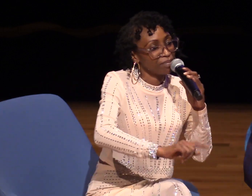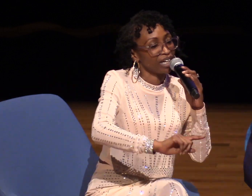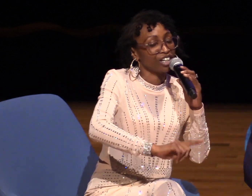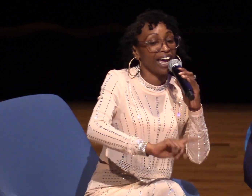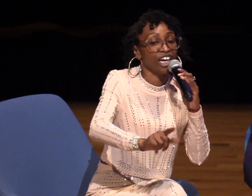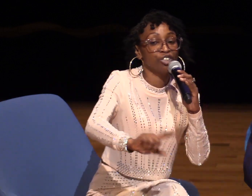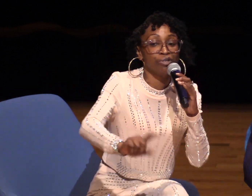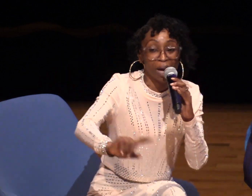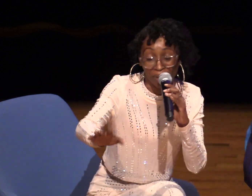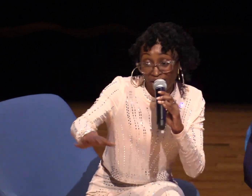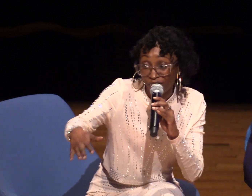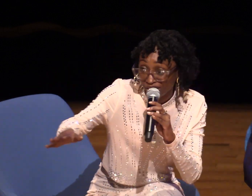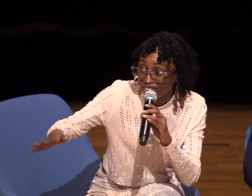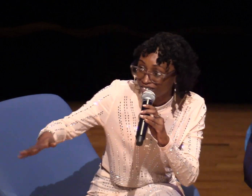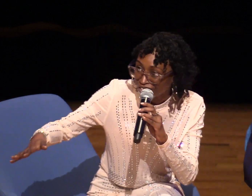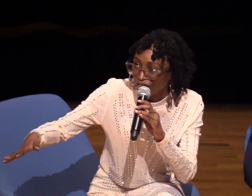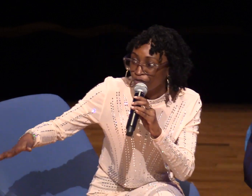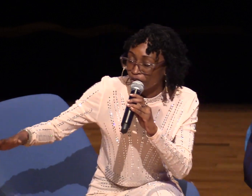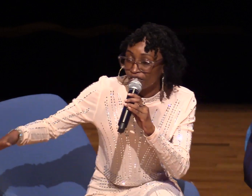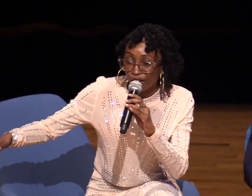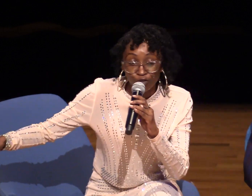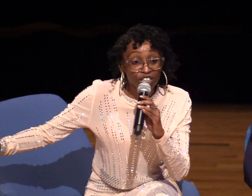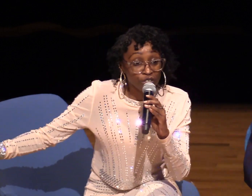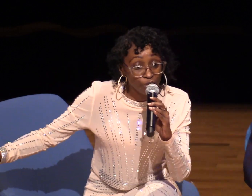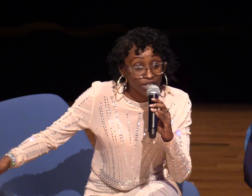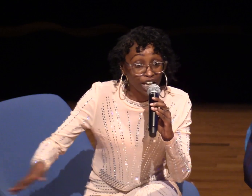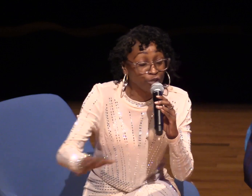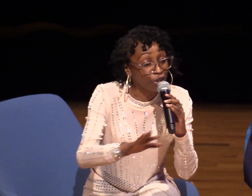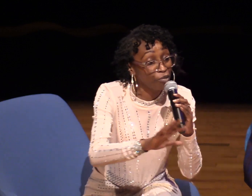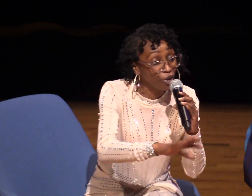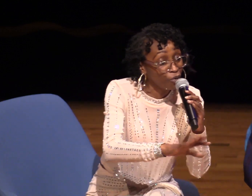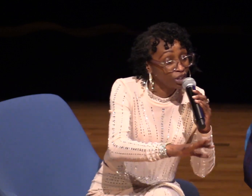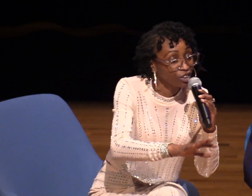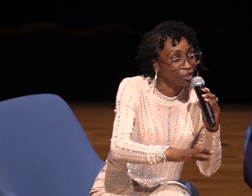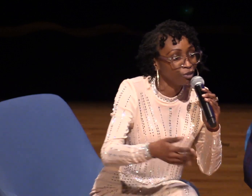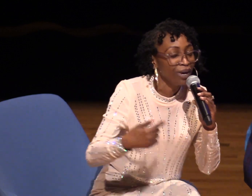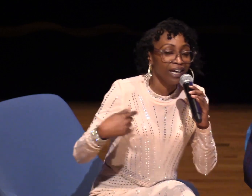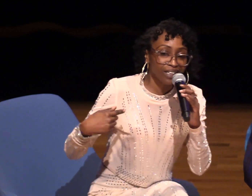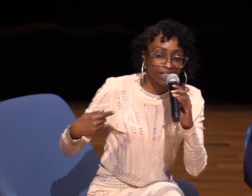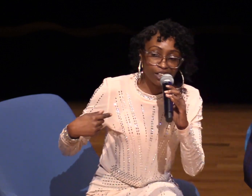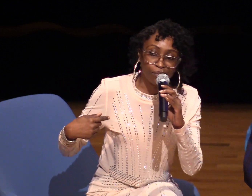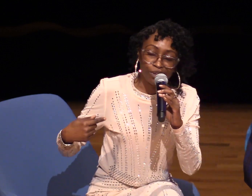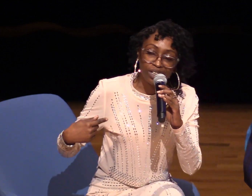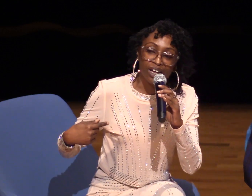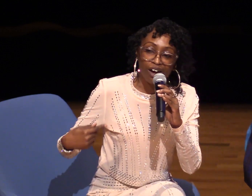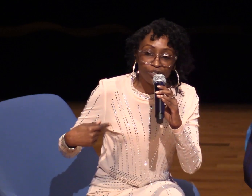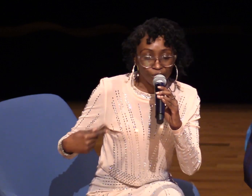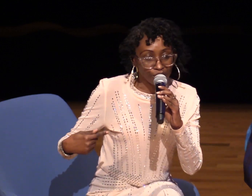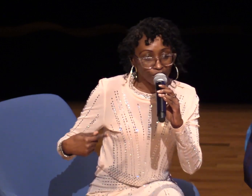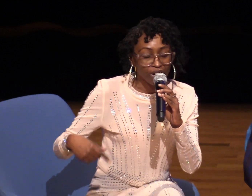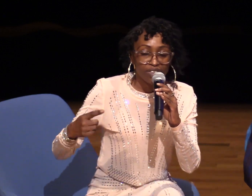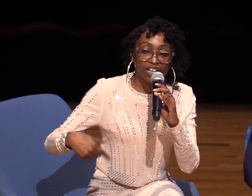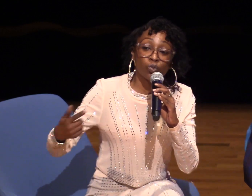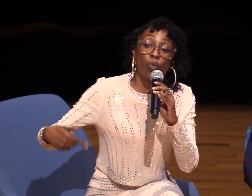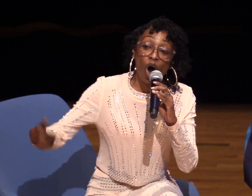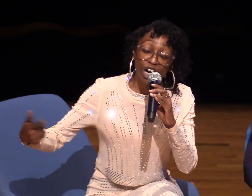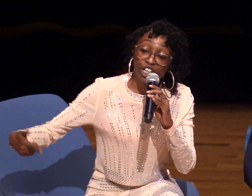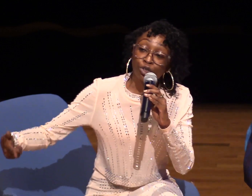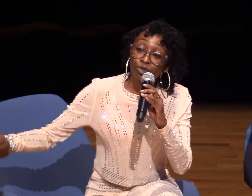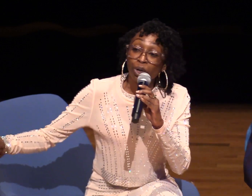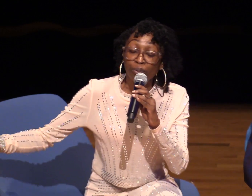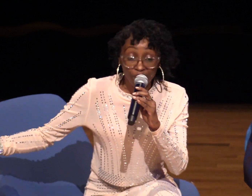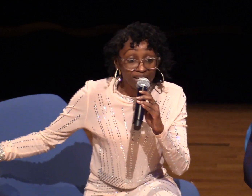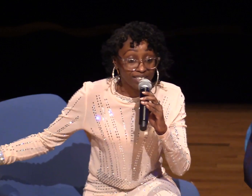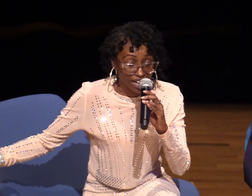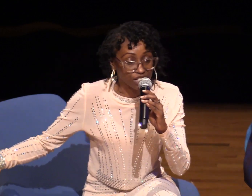that case manager hands you that pamphlet for that resource and you don't know what to do, it's that community health worker that's walking